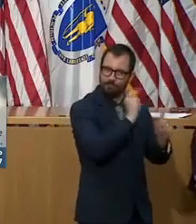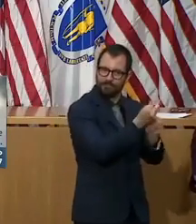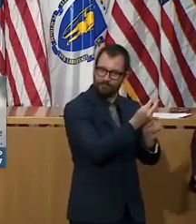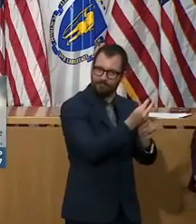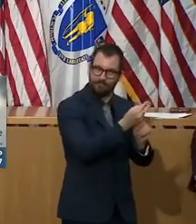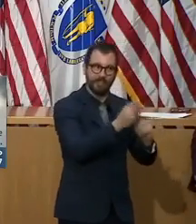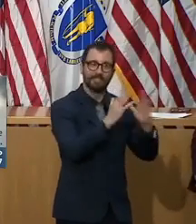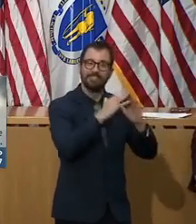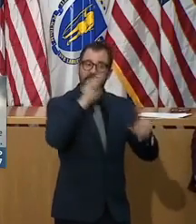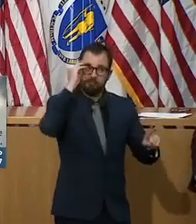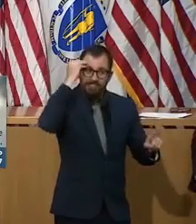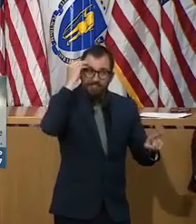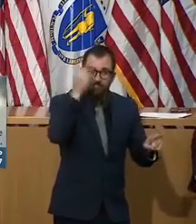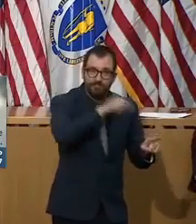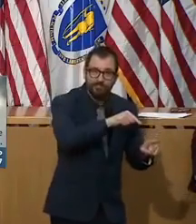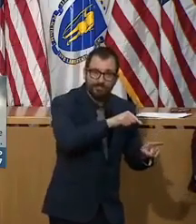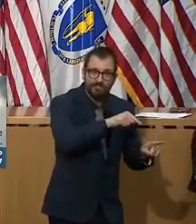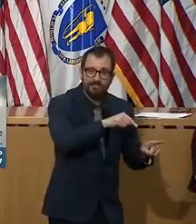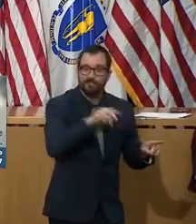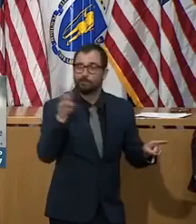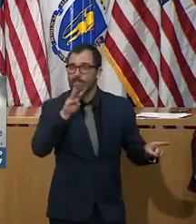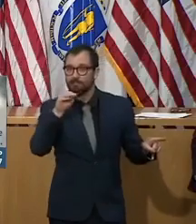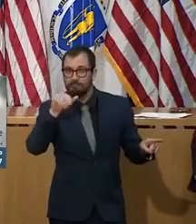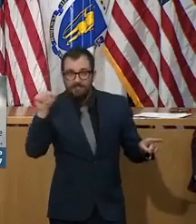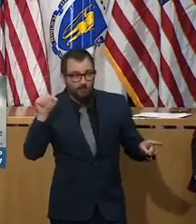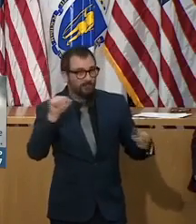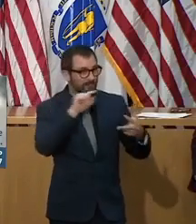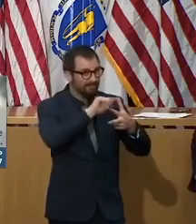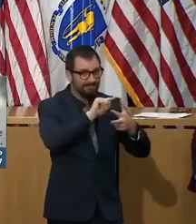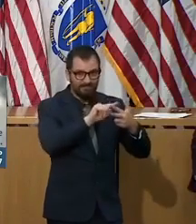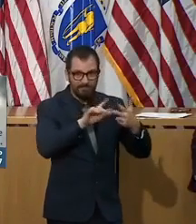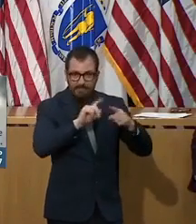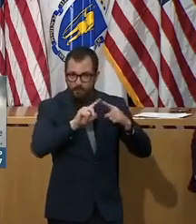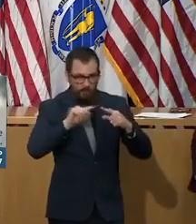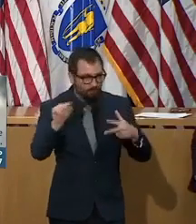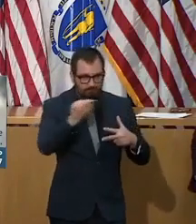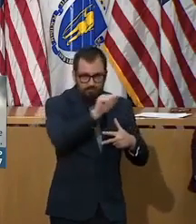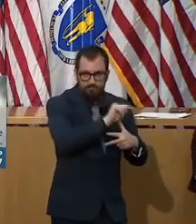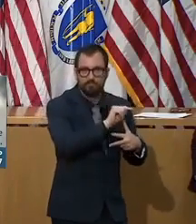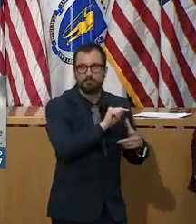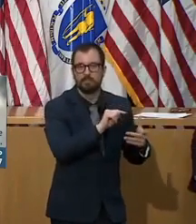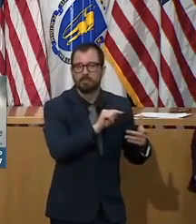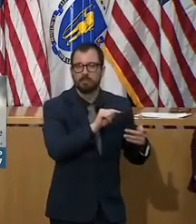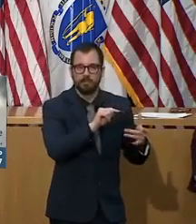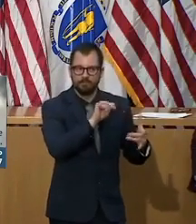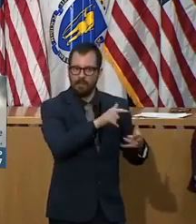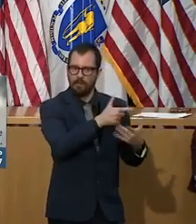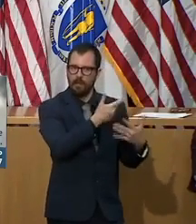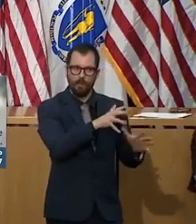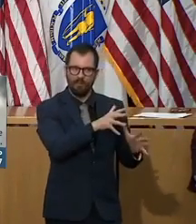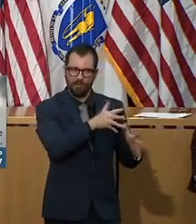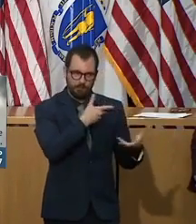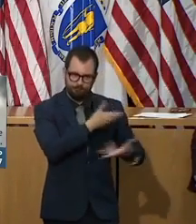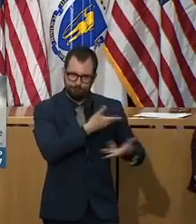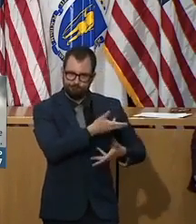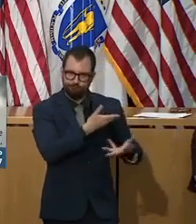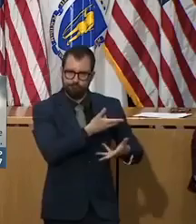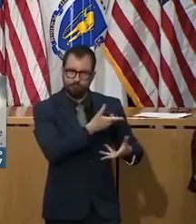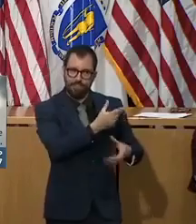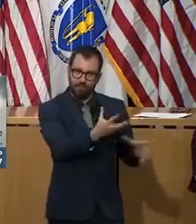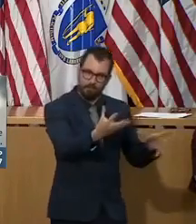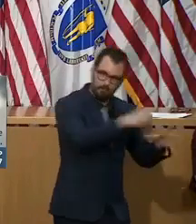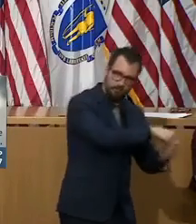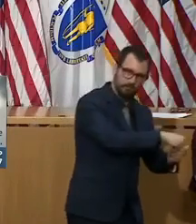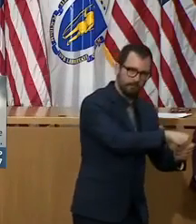MACPC, the Western Mass Mayors. I mean, there's a bunch of groups that we talk to on a pretty regular basis here, is to try to make sure that we do sync